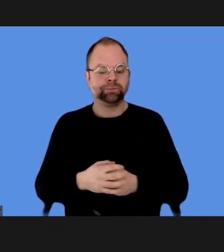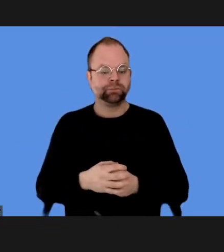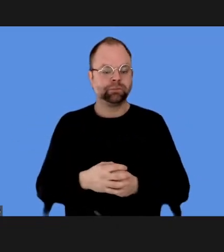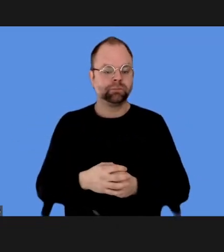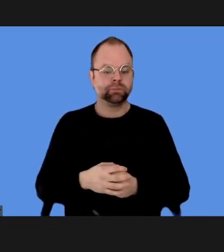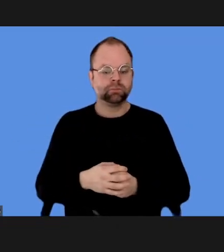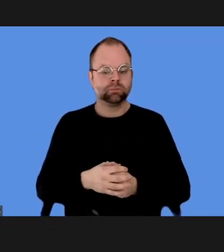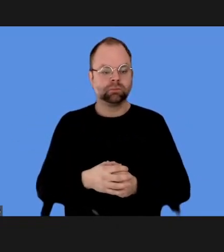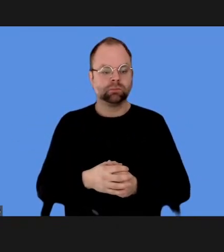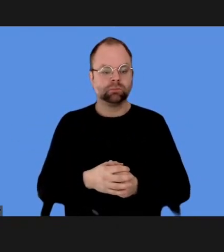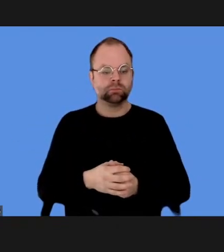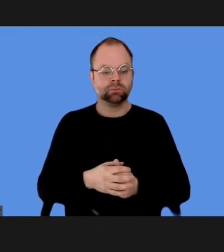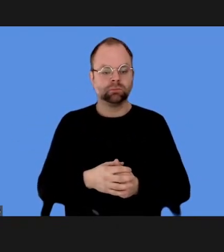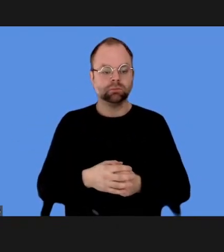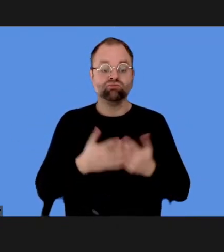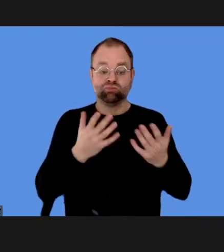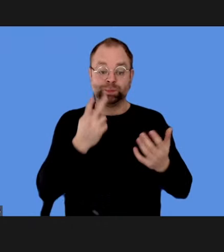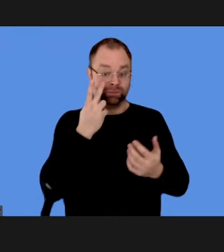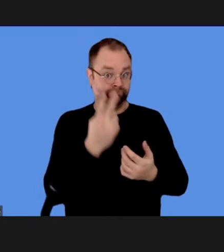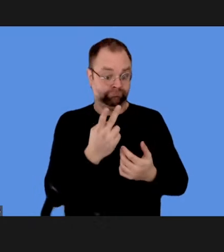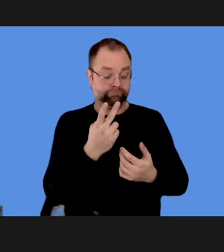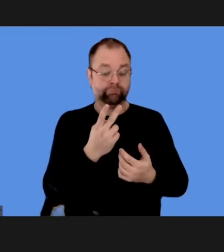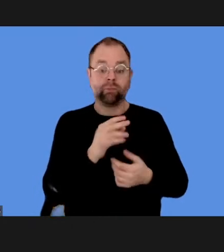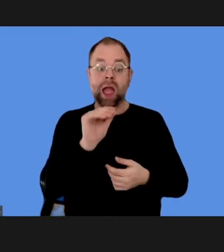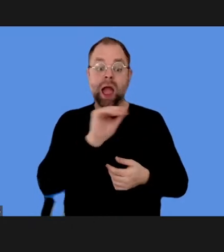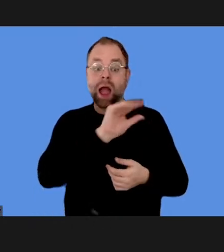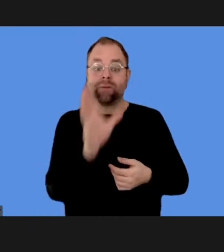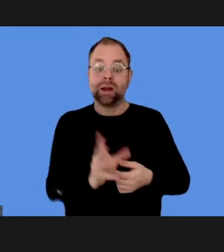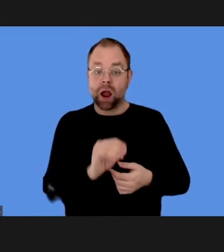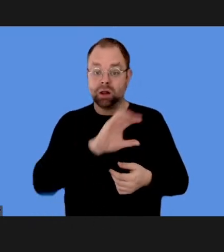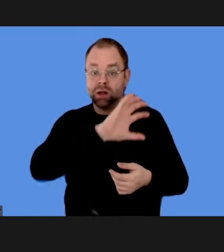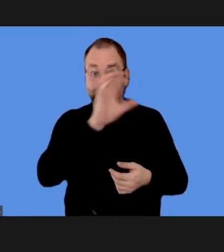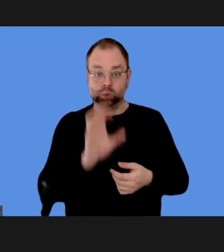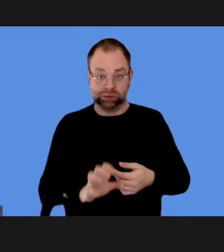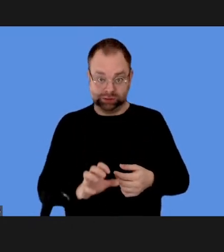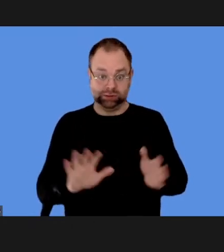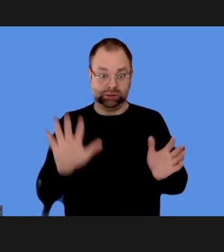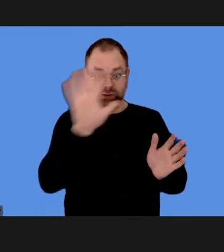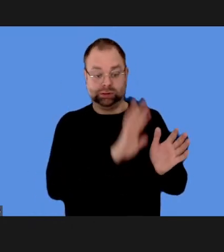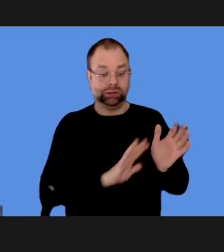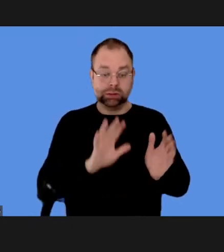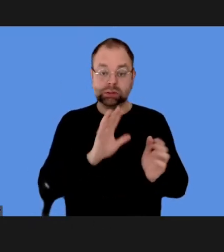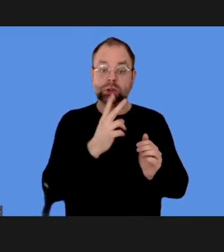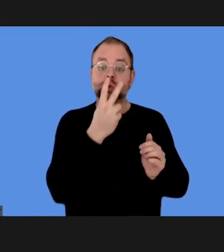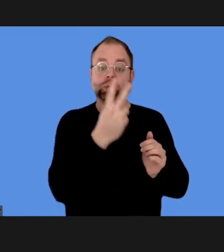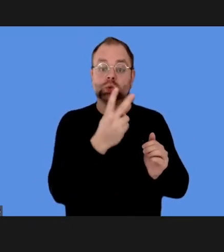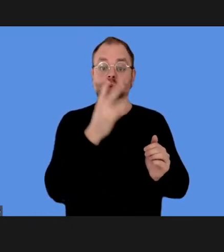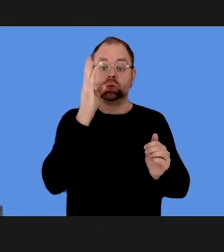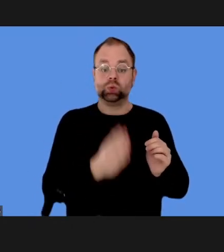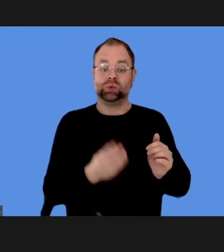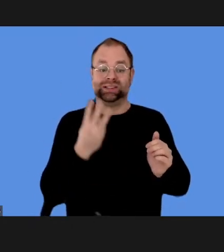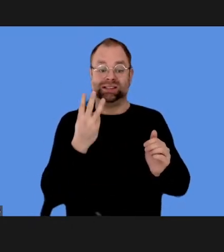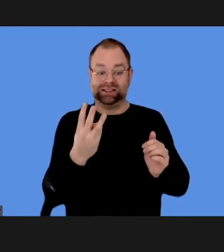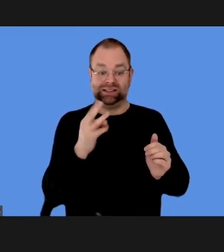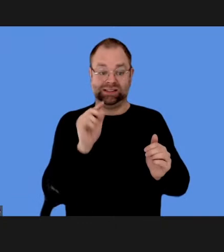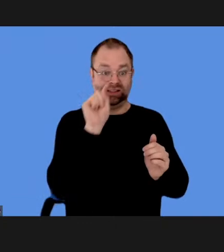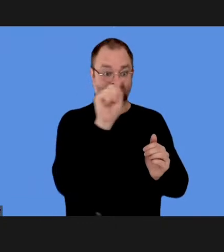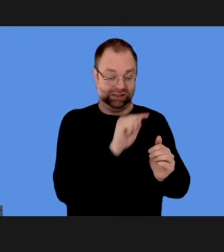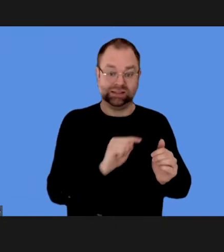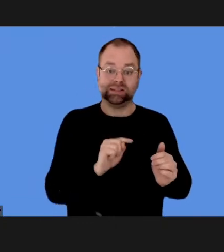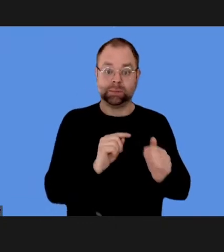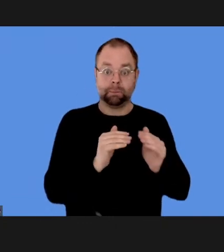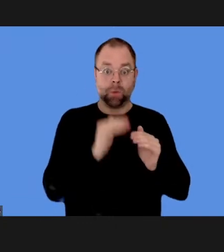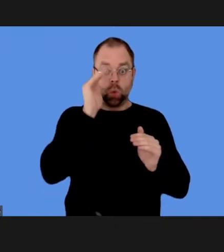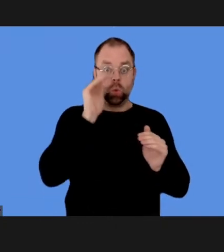Legal frameworks in which we set, code of practices and the